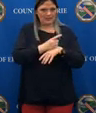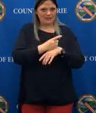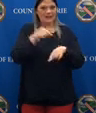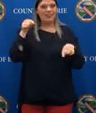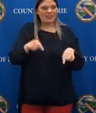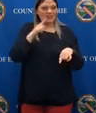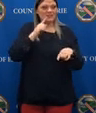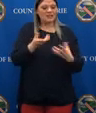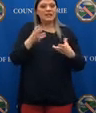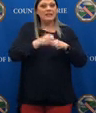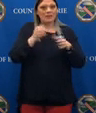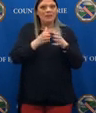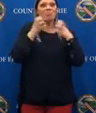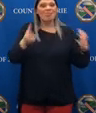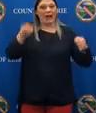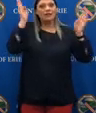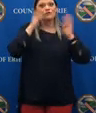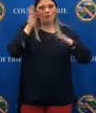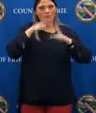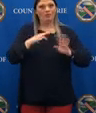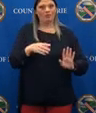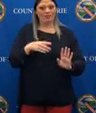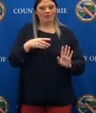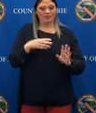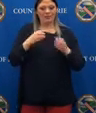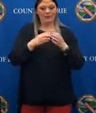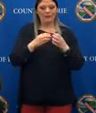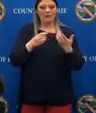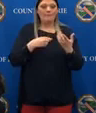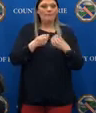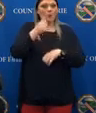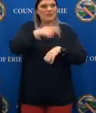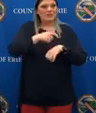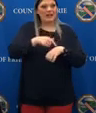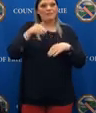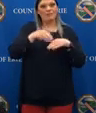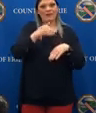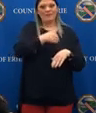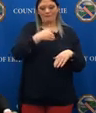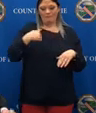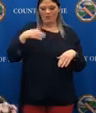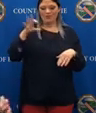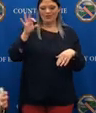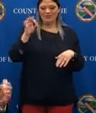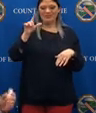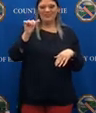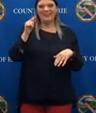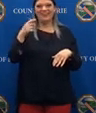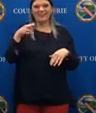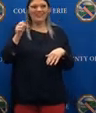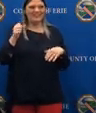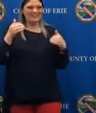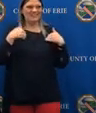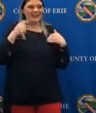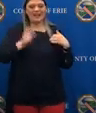lot of trouble, I know that. Normally at this time I'm at the Polish Falcons, and I always have a shot of